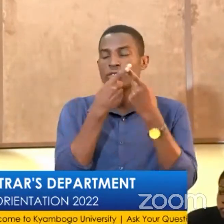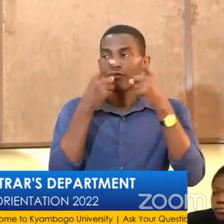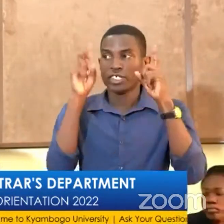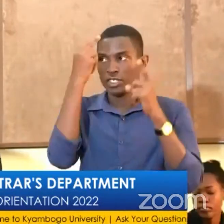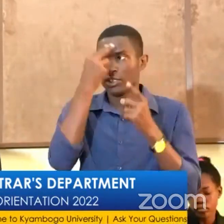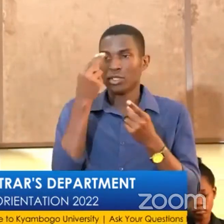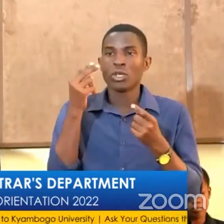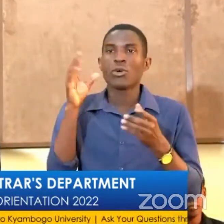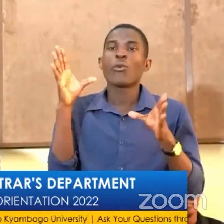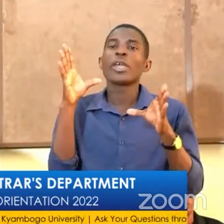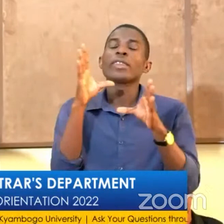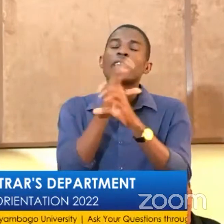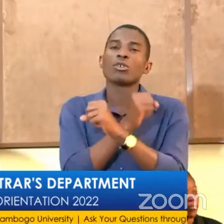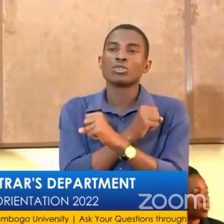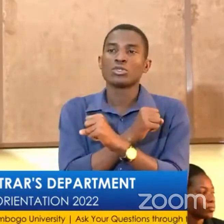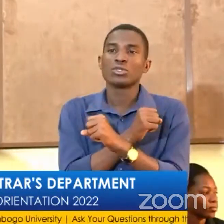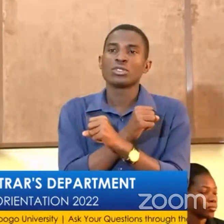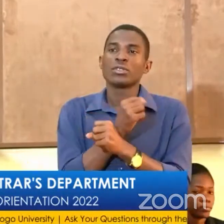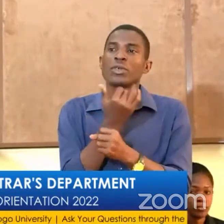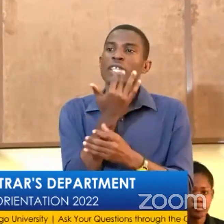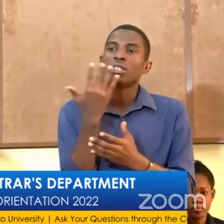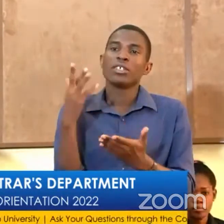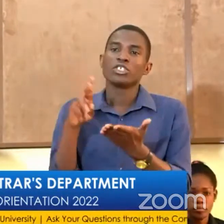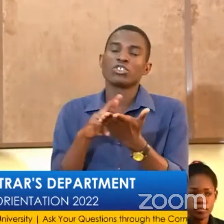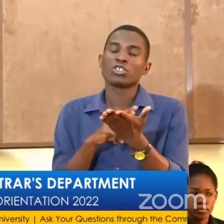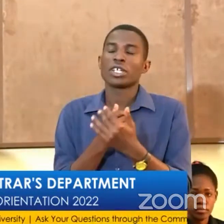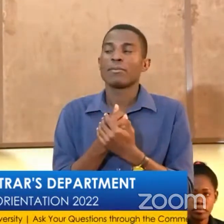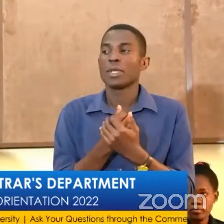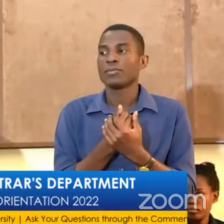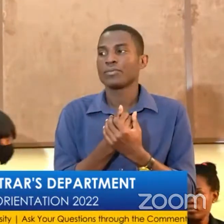student, without a registration number.